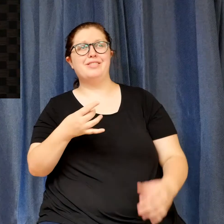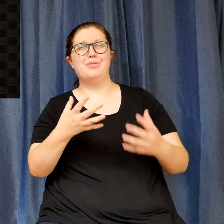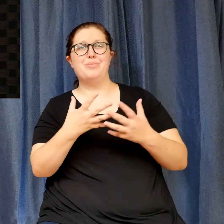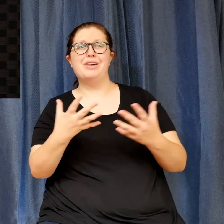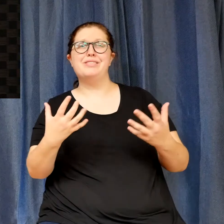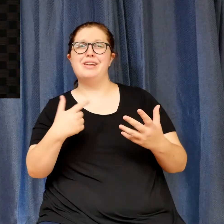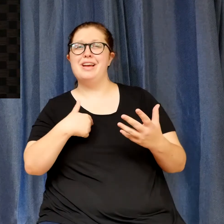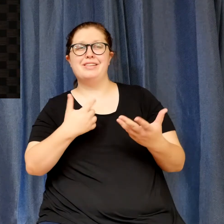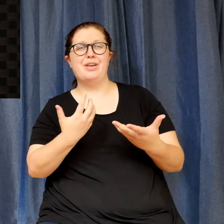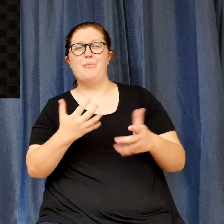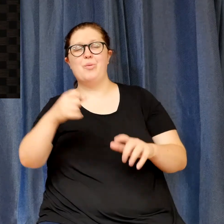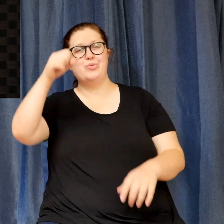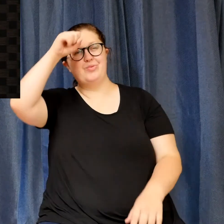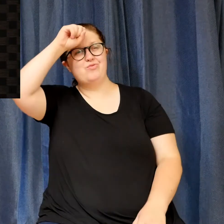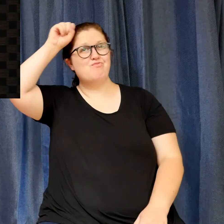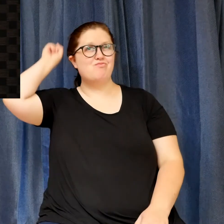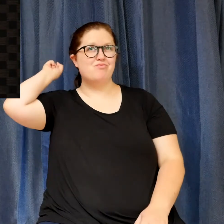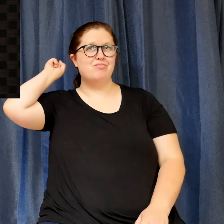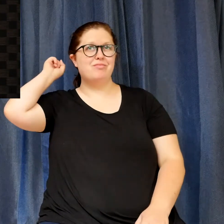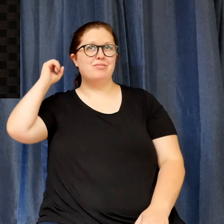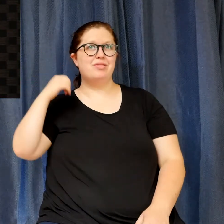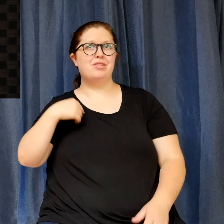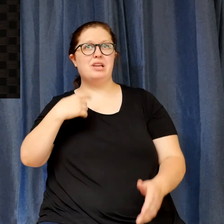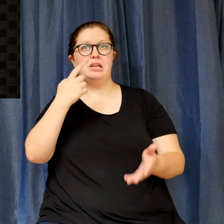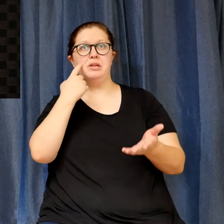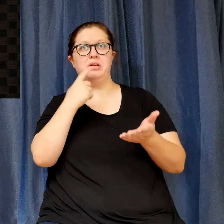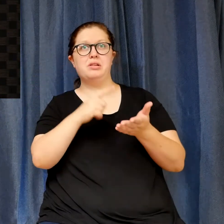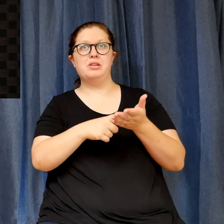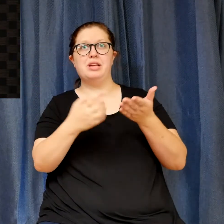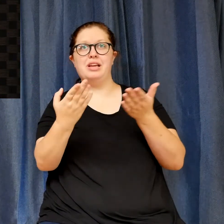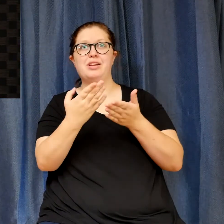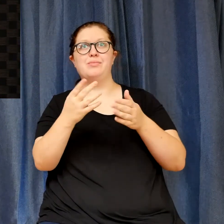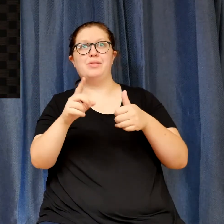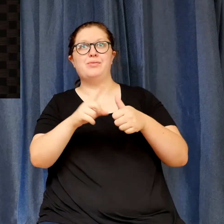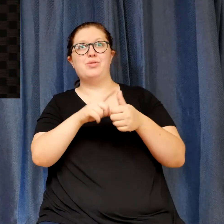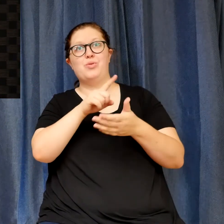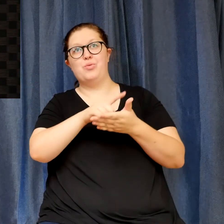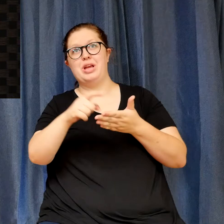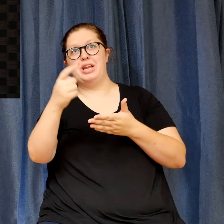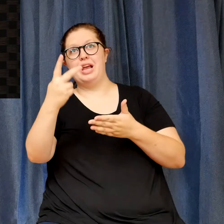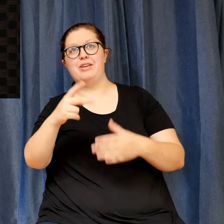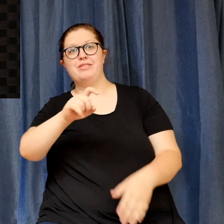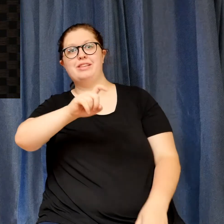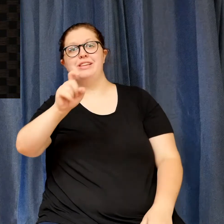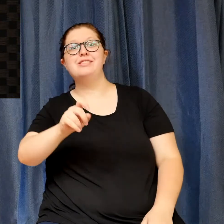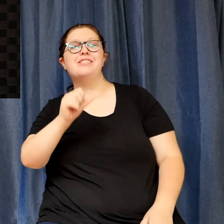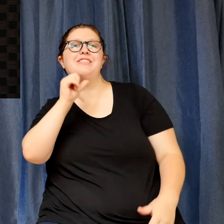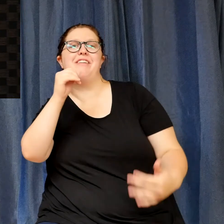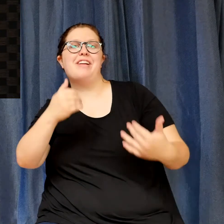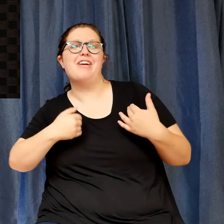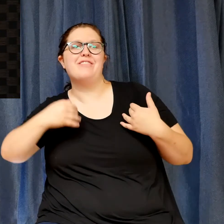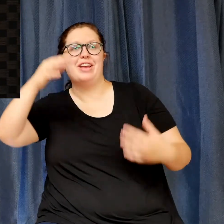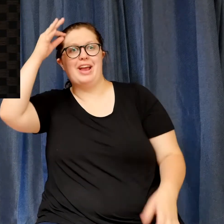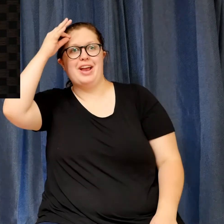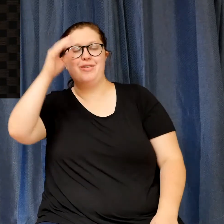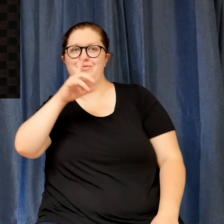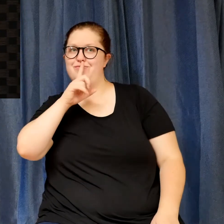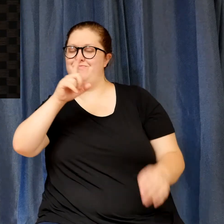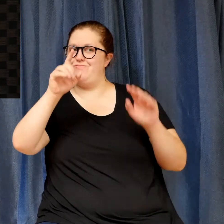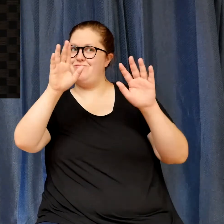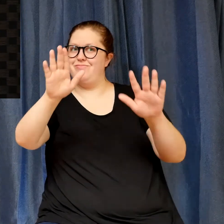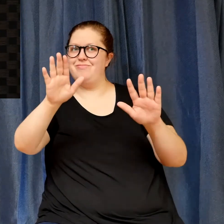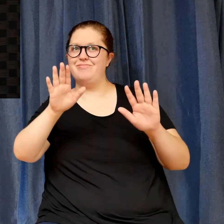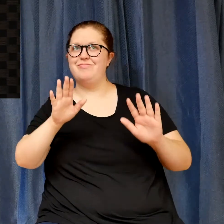shaving it. And what I've noticed so far in my first week and a half here in Texas, Not having hair is a wonderful thing.